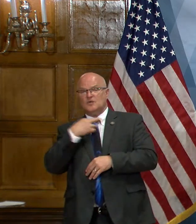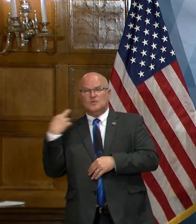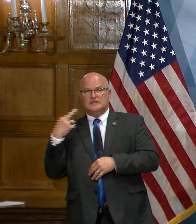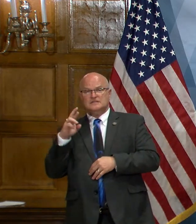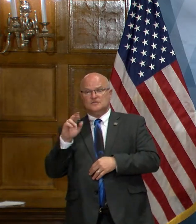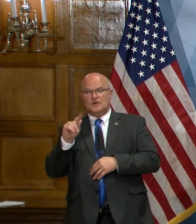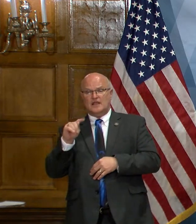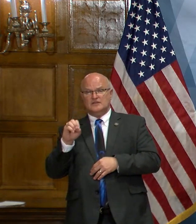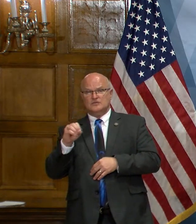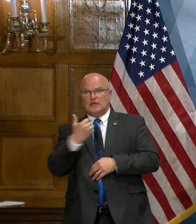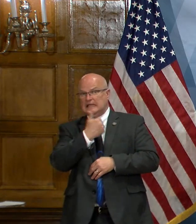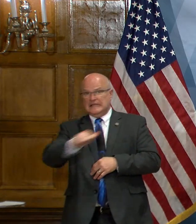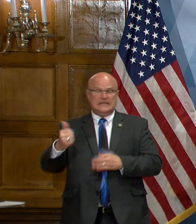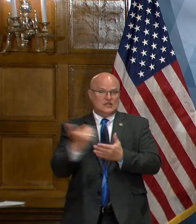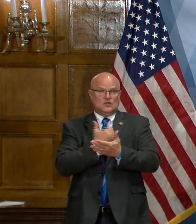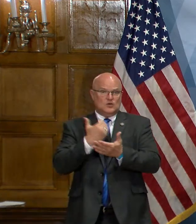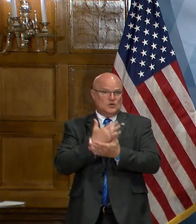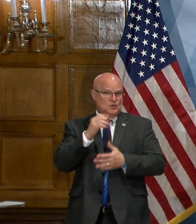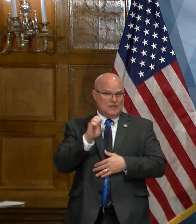been new cases.